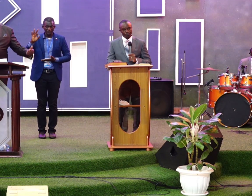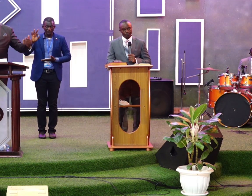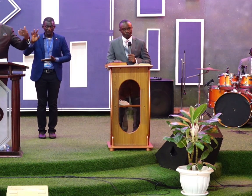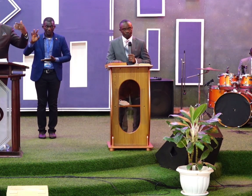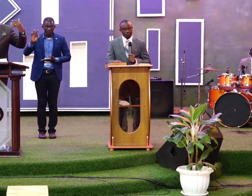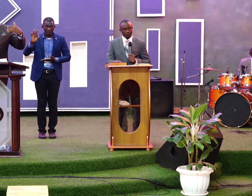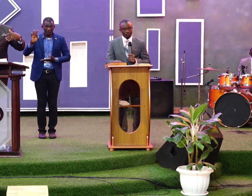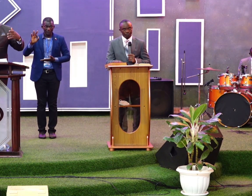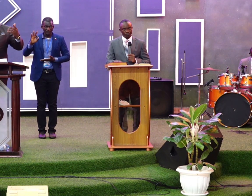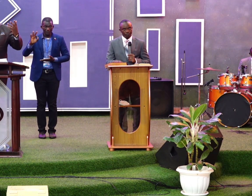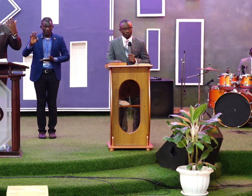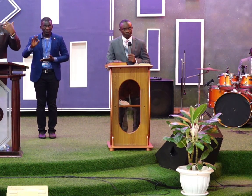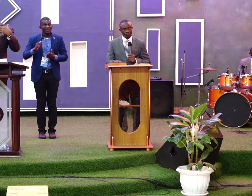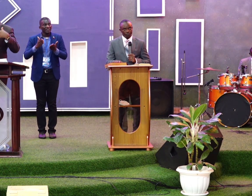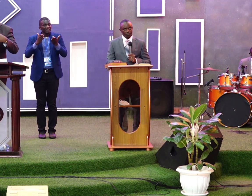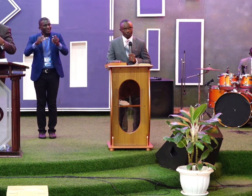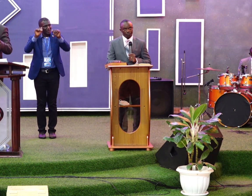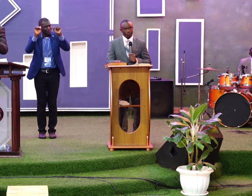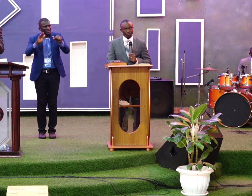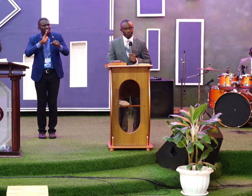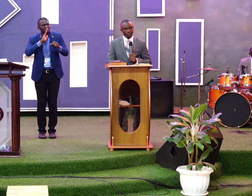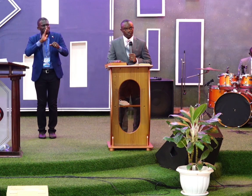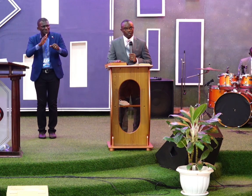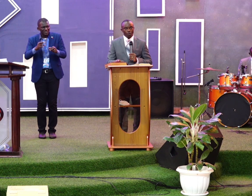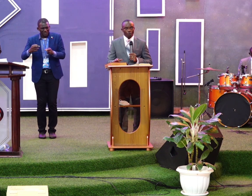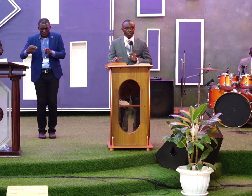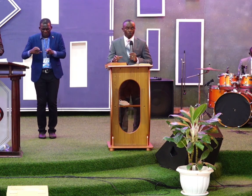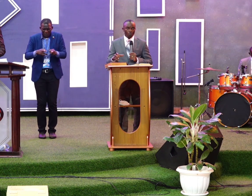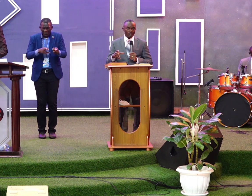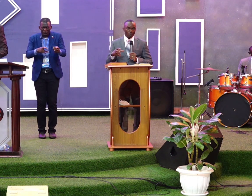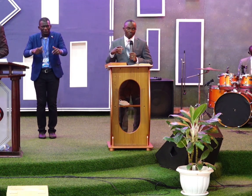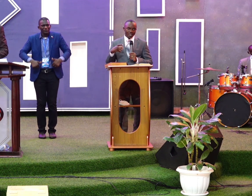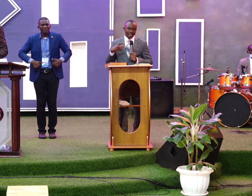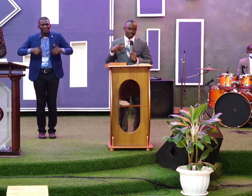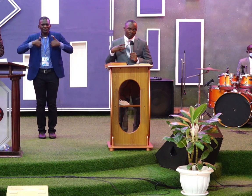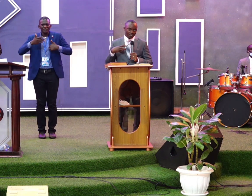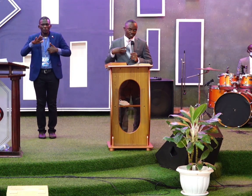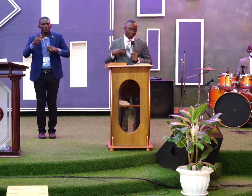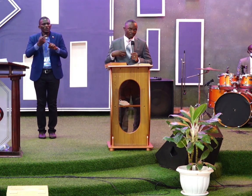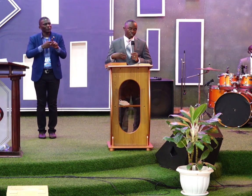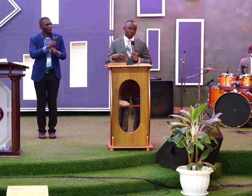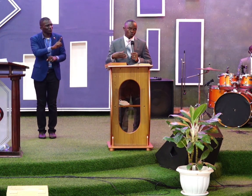there should be streams of living water coming out of you.